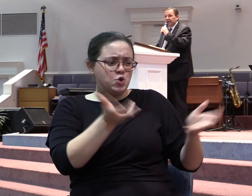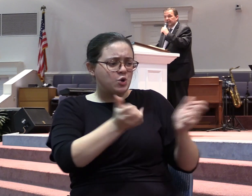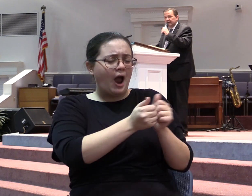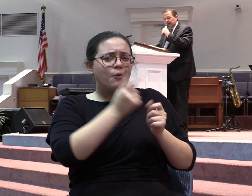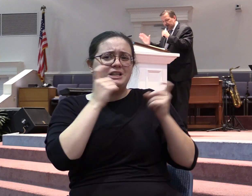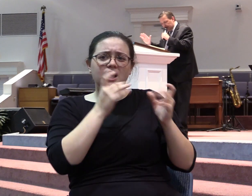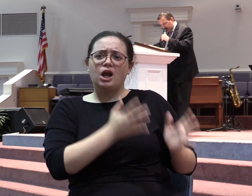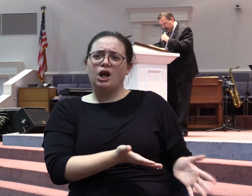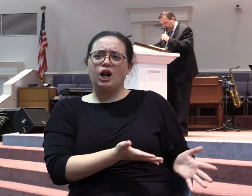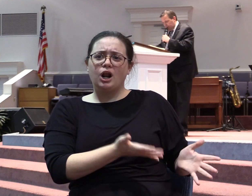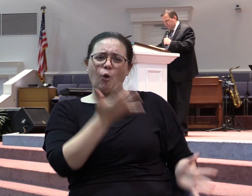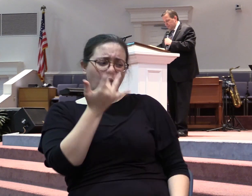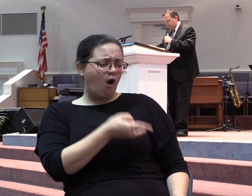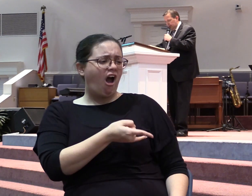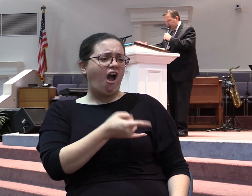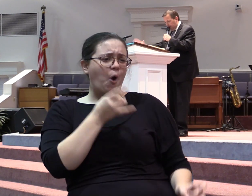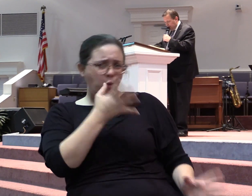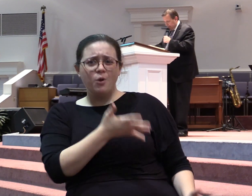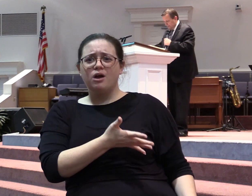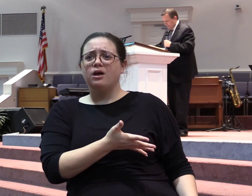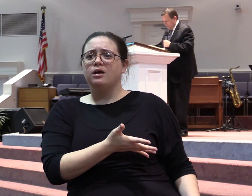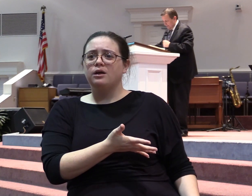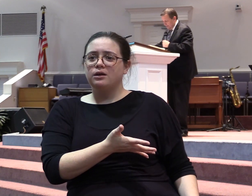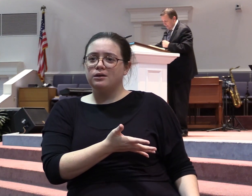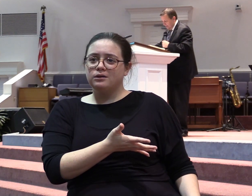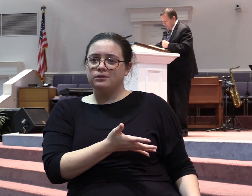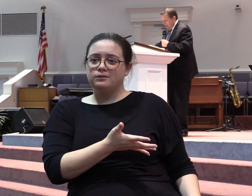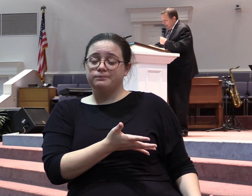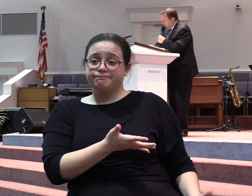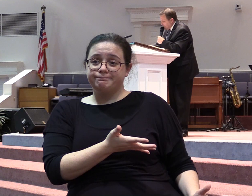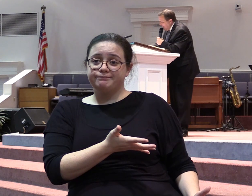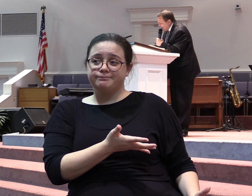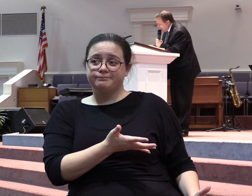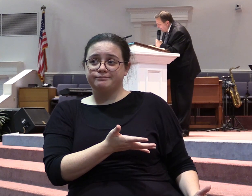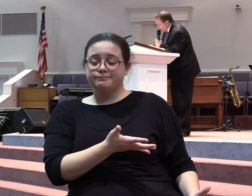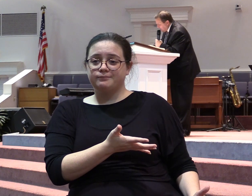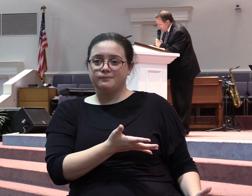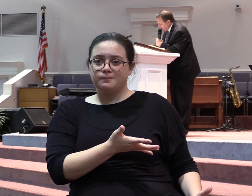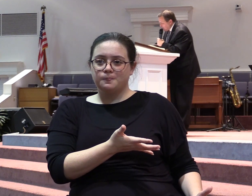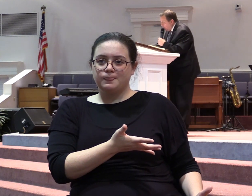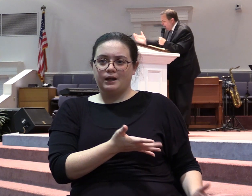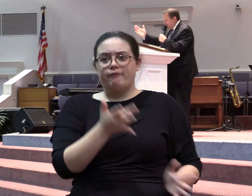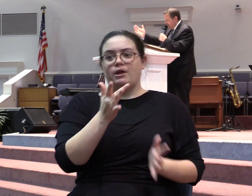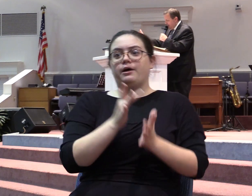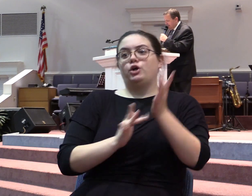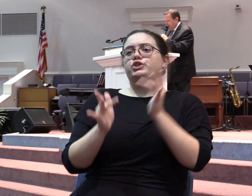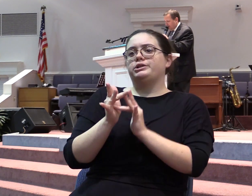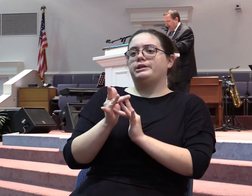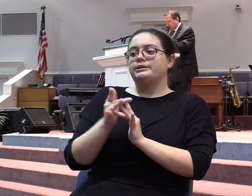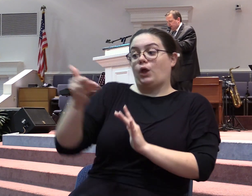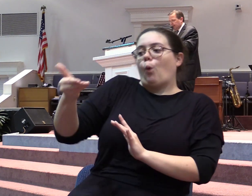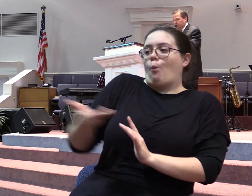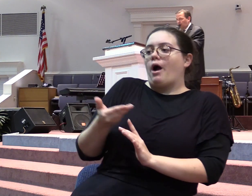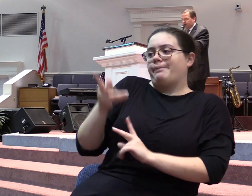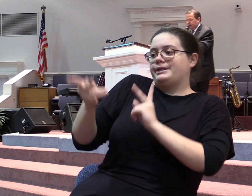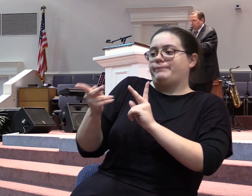with sinners and publicans. It was bad enough that Jesus welcomed these